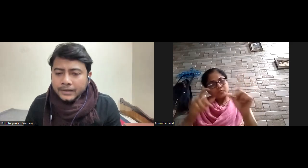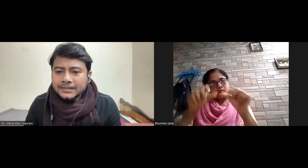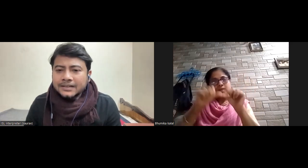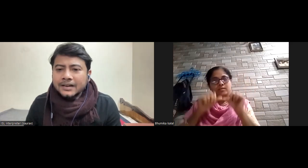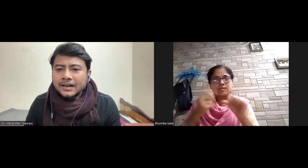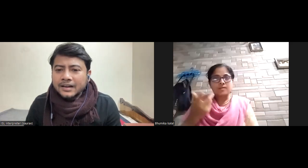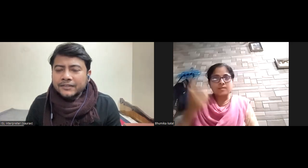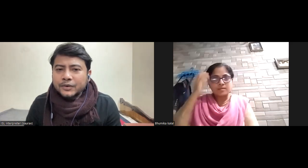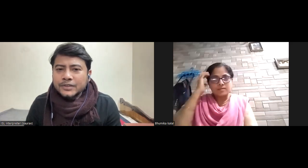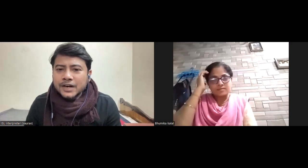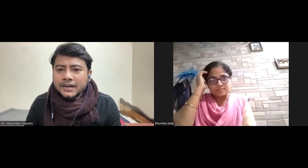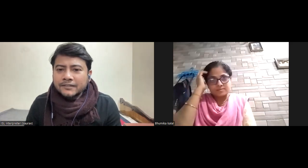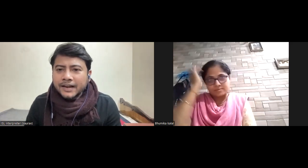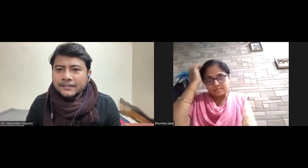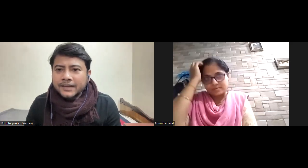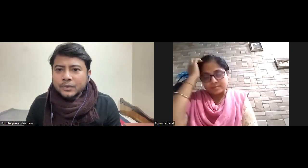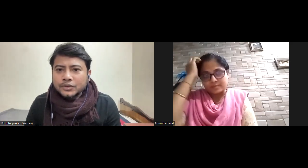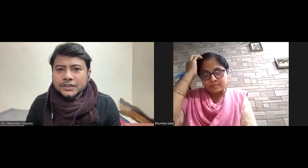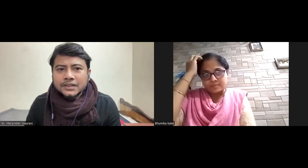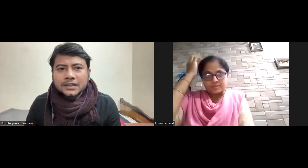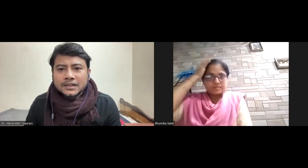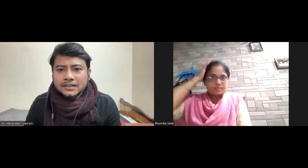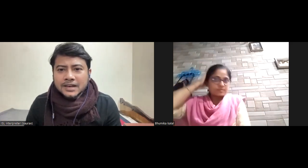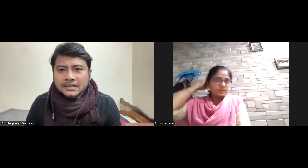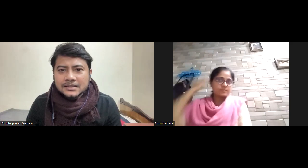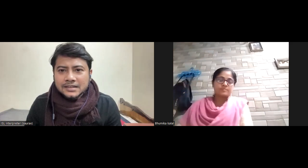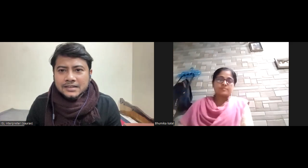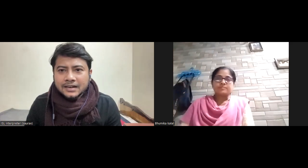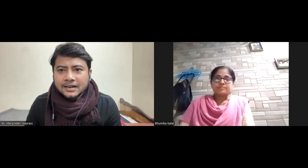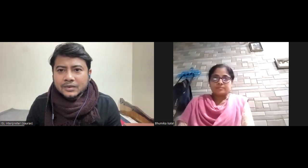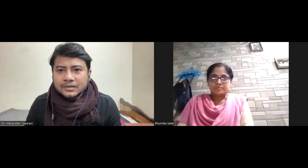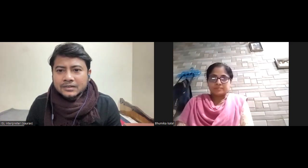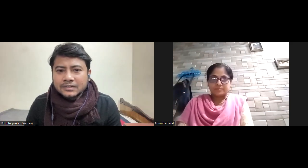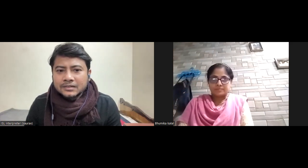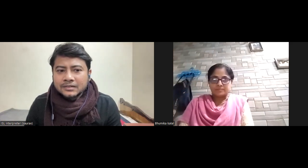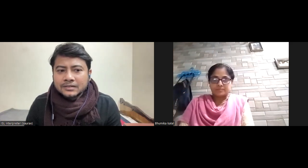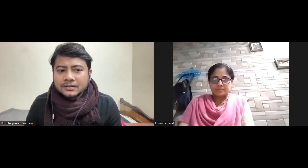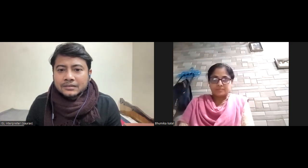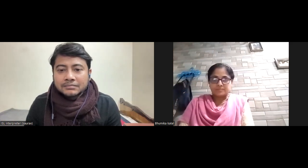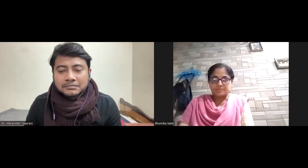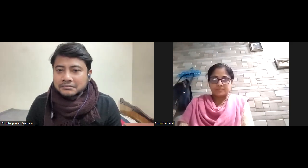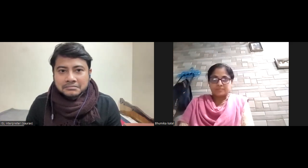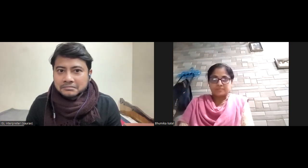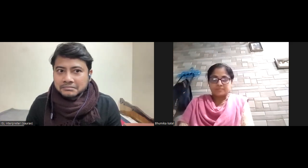Oh, Mataji, if you're doing chanting while we are watching these classes, is that allowed? Mm,